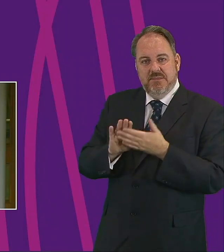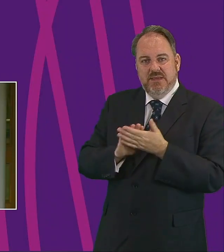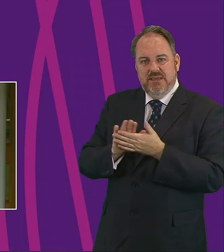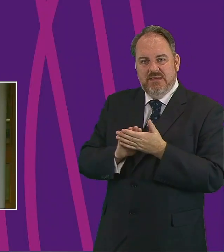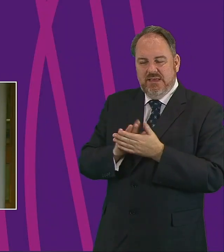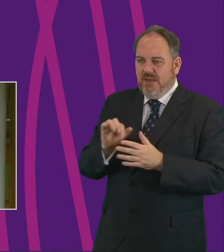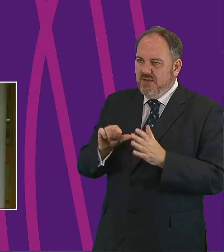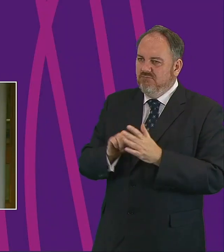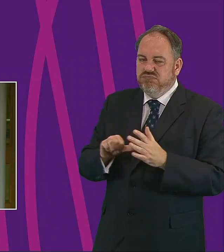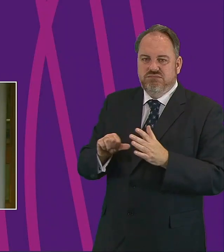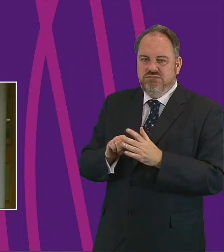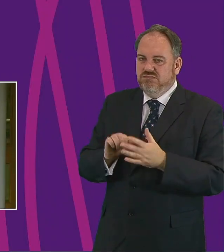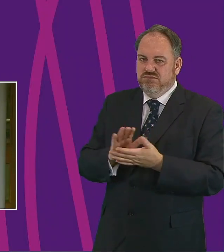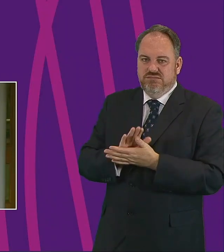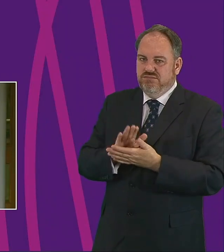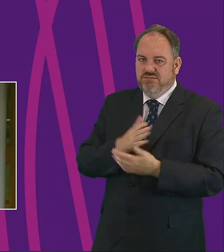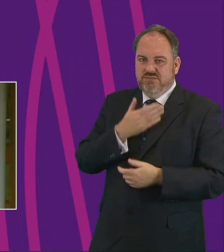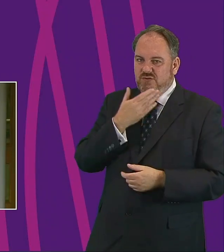quite